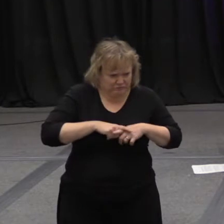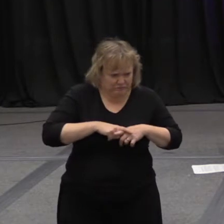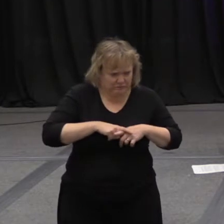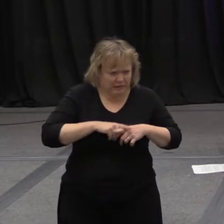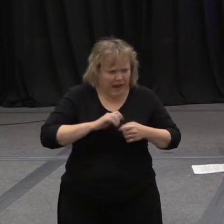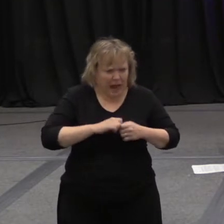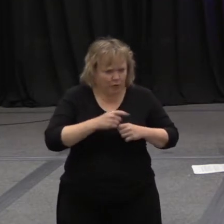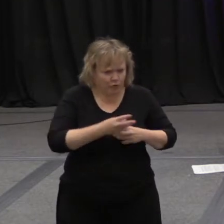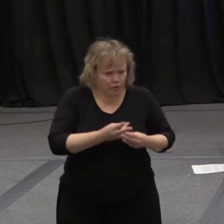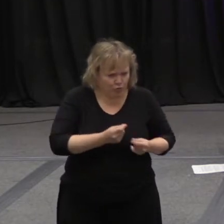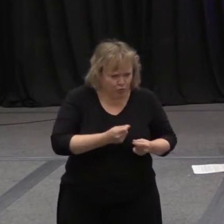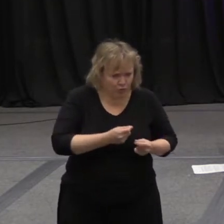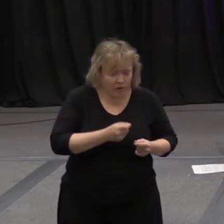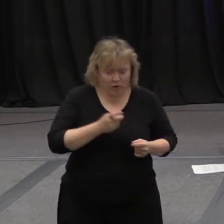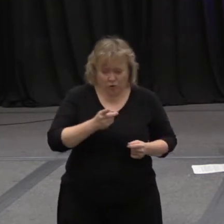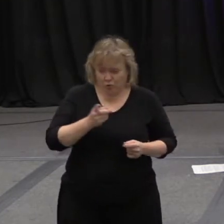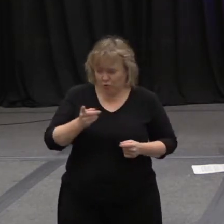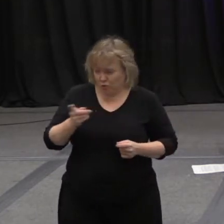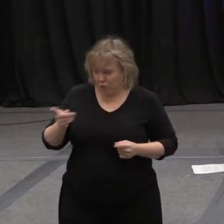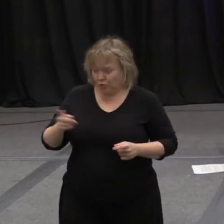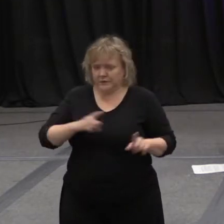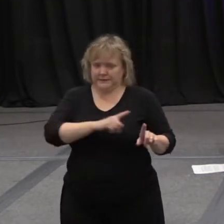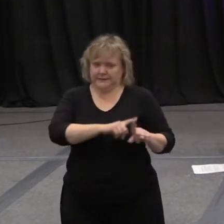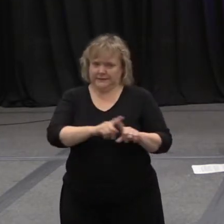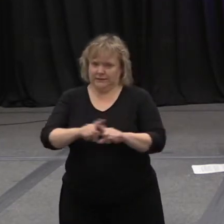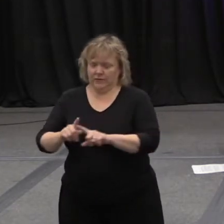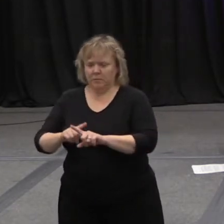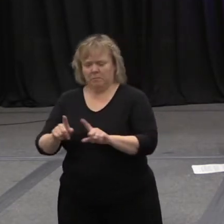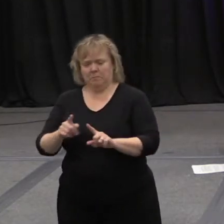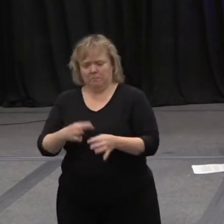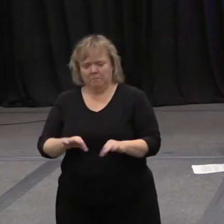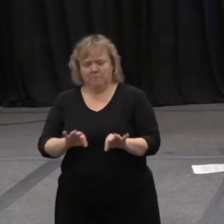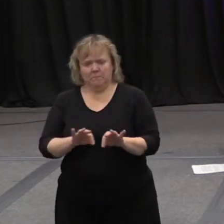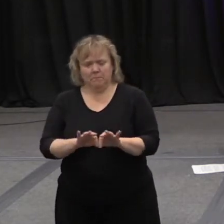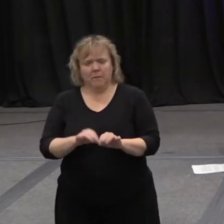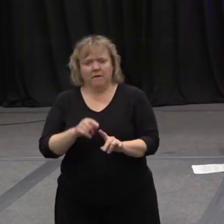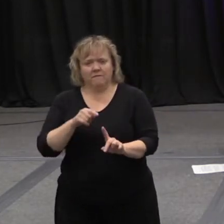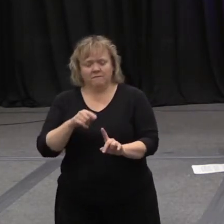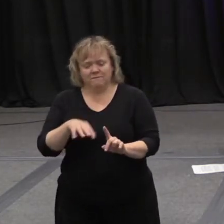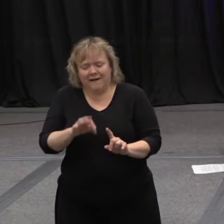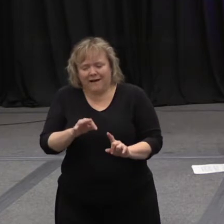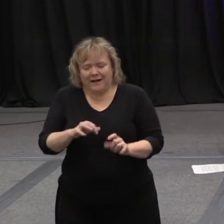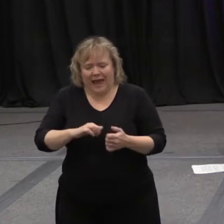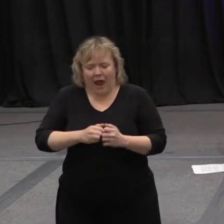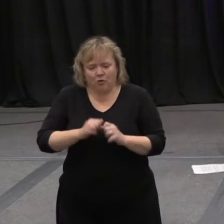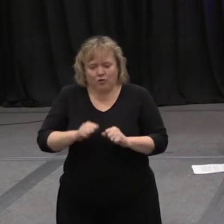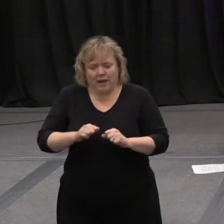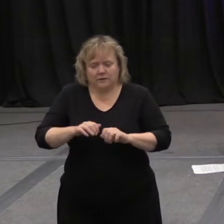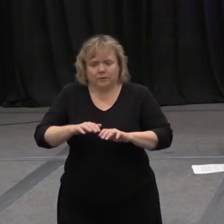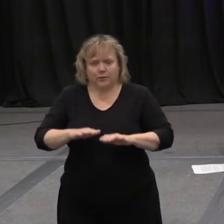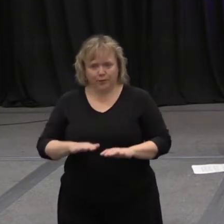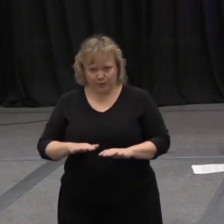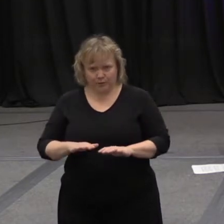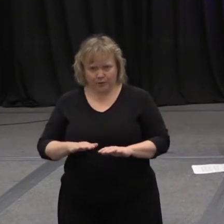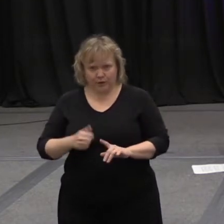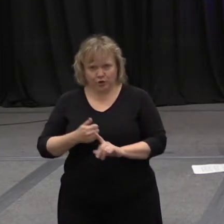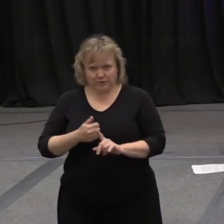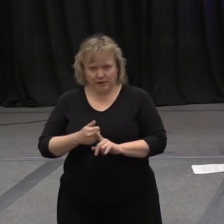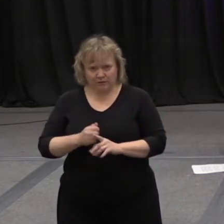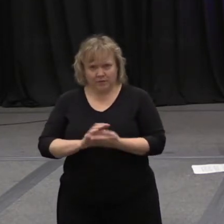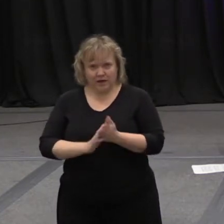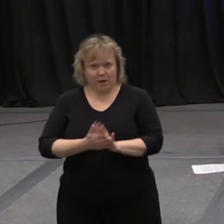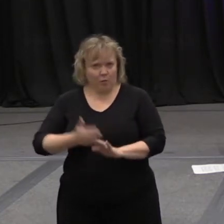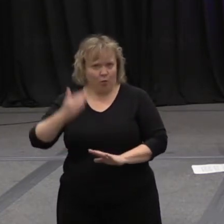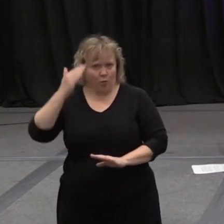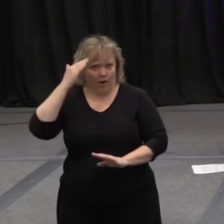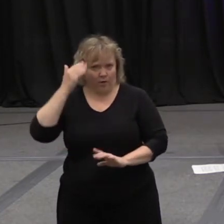pain differently. So finding a place of stillness so we can just be aware of ourselves